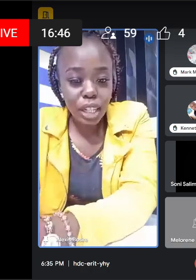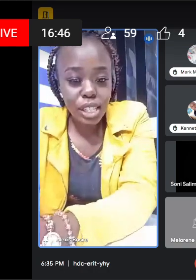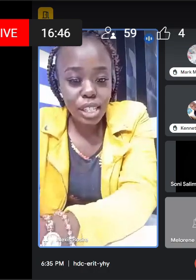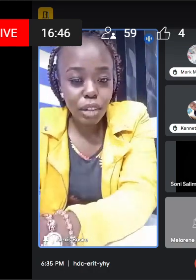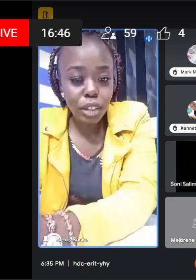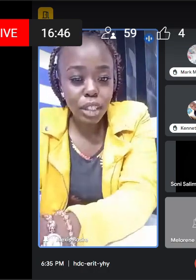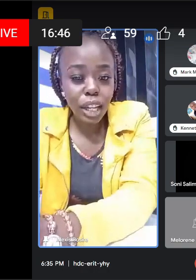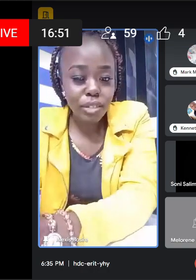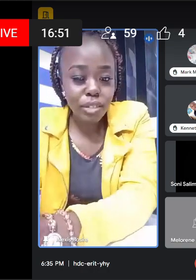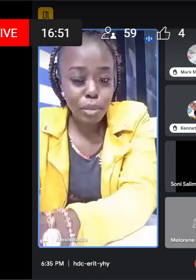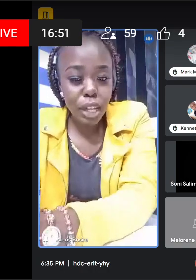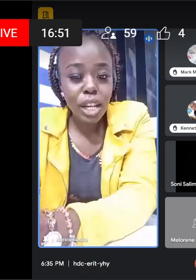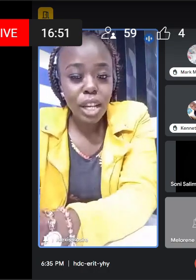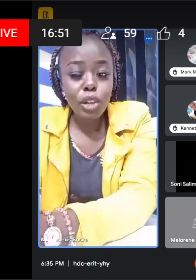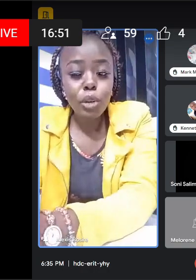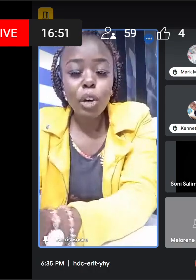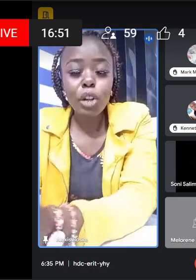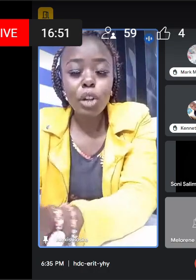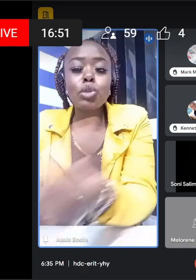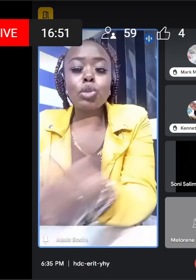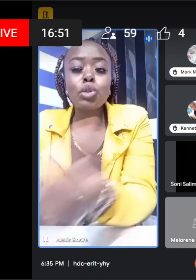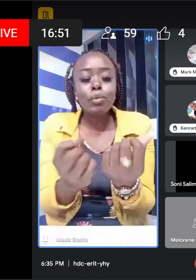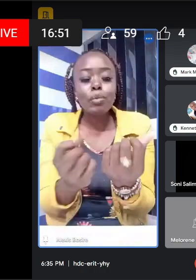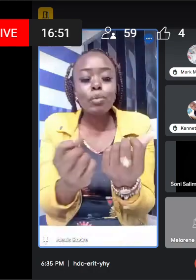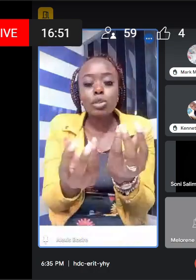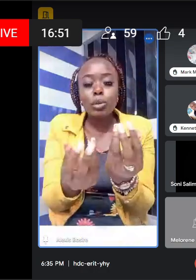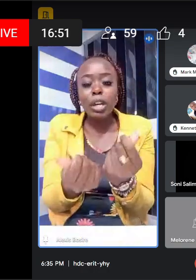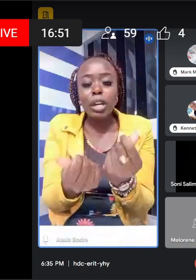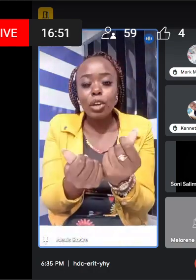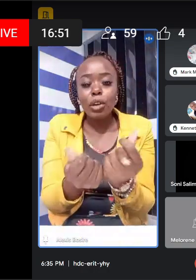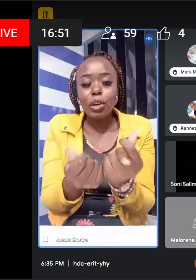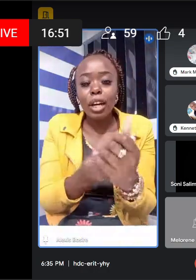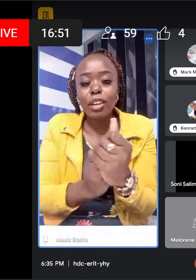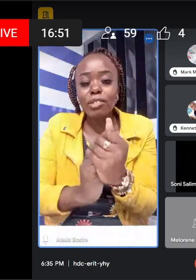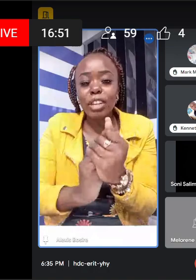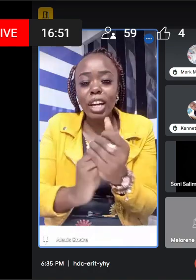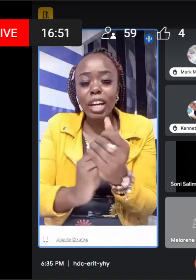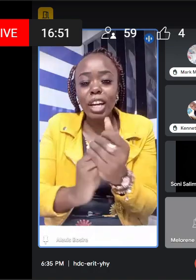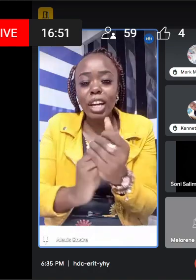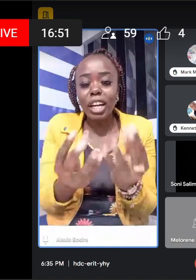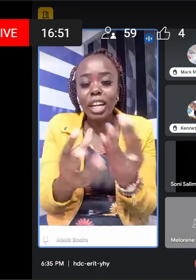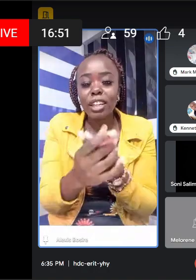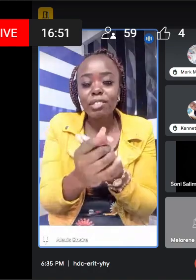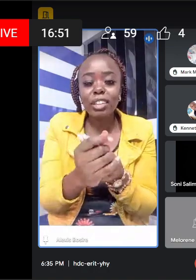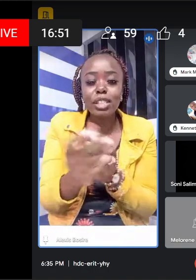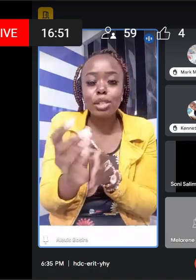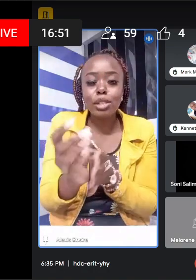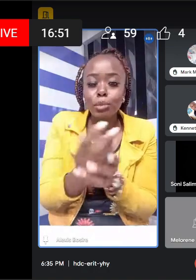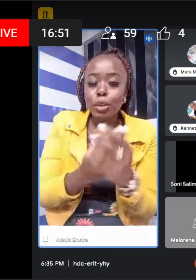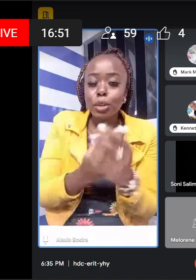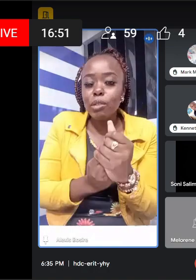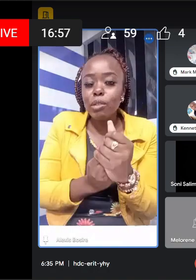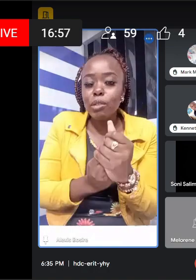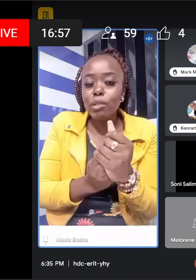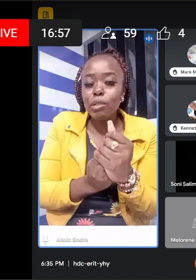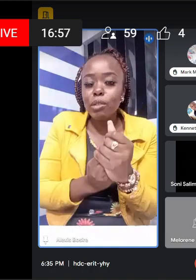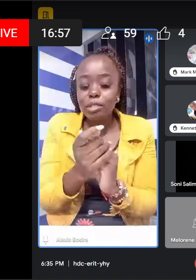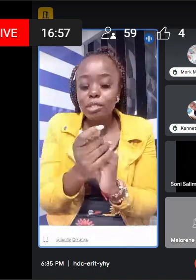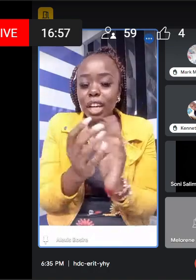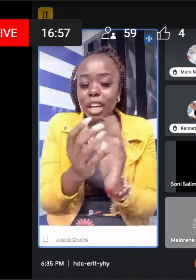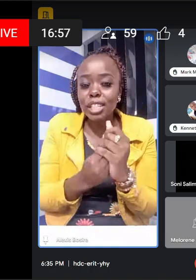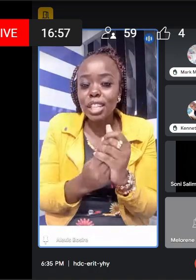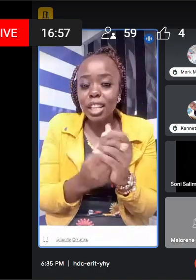a better understanding on the alphabets, you ought to also make your fingers very flexible. If you feel